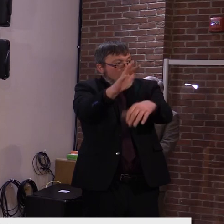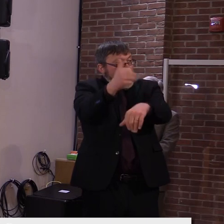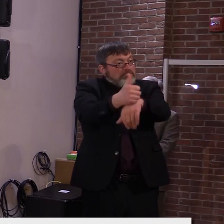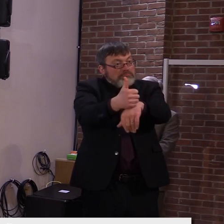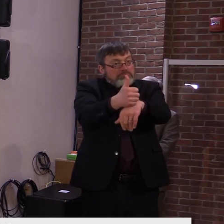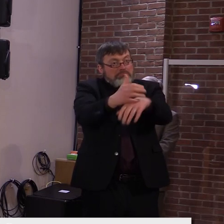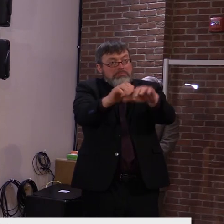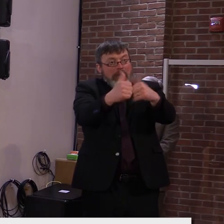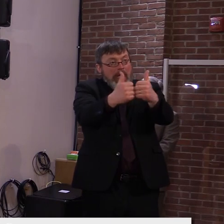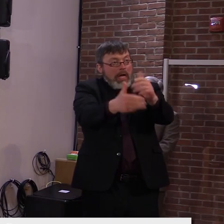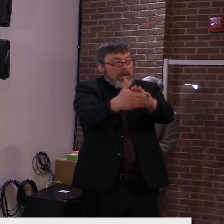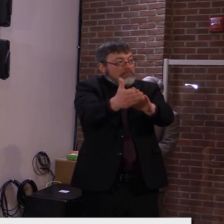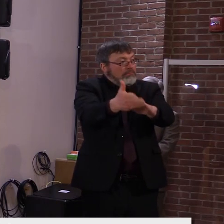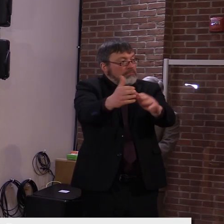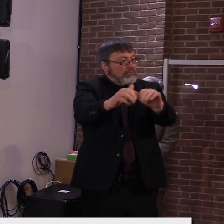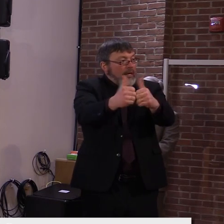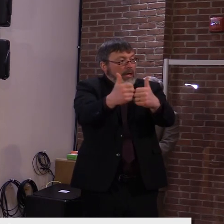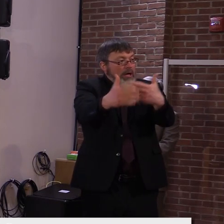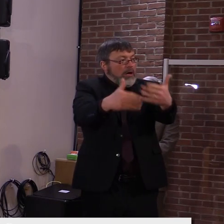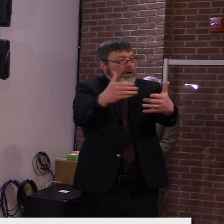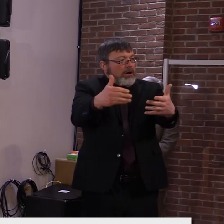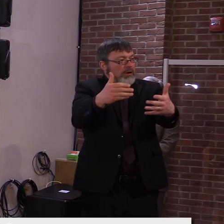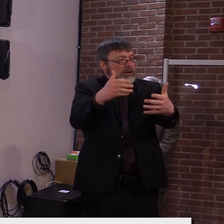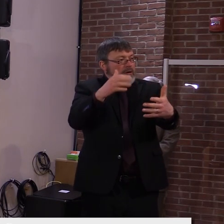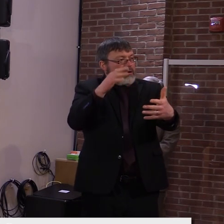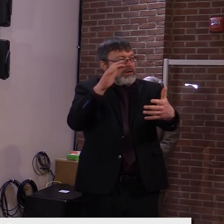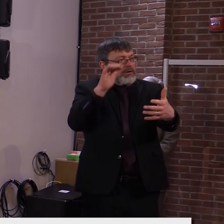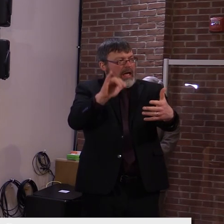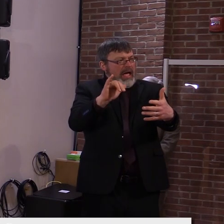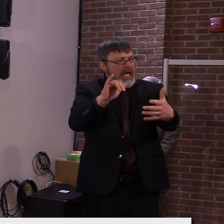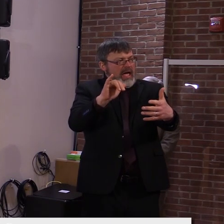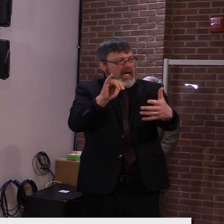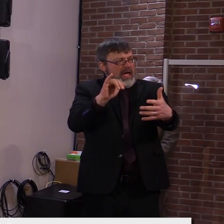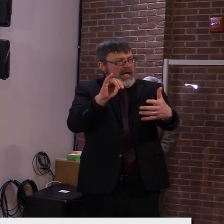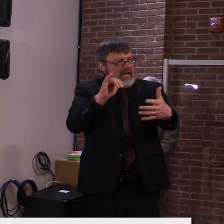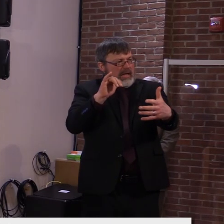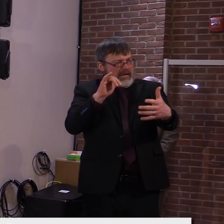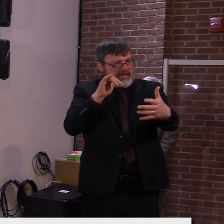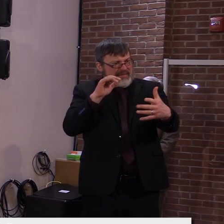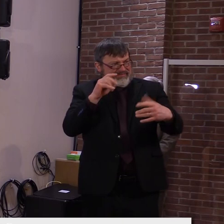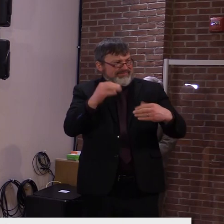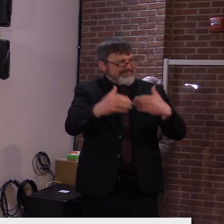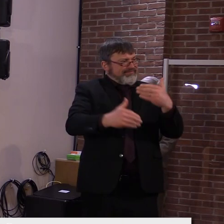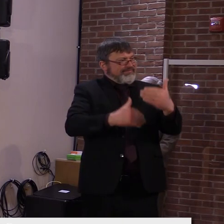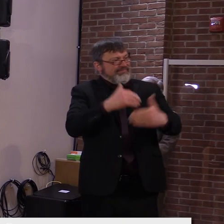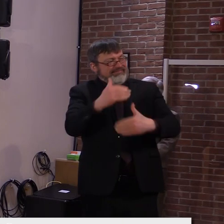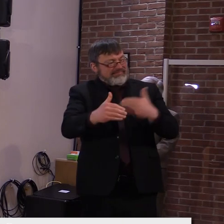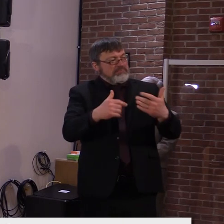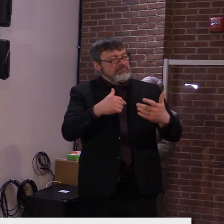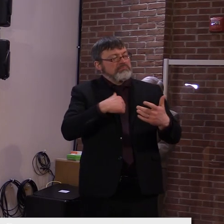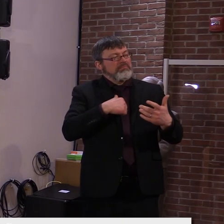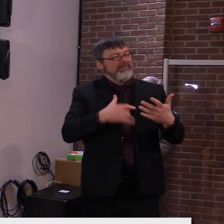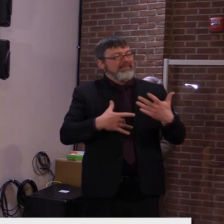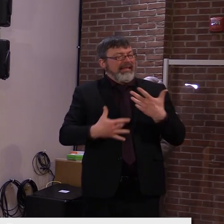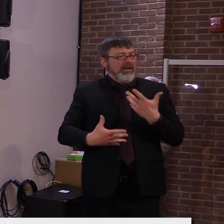last leg of this race. Based on what we've done so far, I'm confident people will figure it out, and we want to support them in doing that.